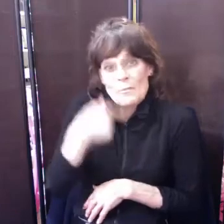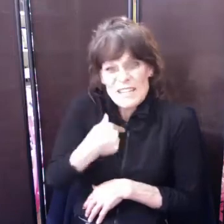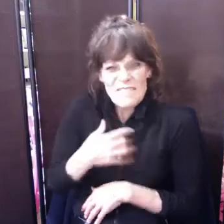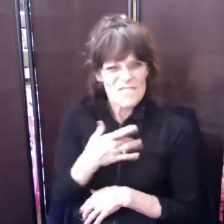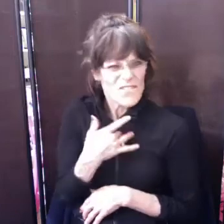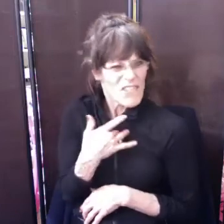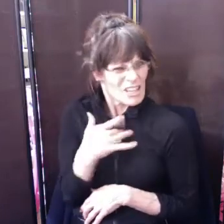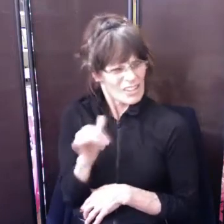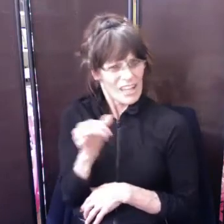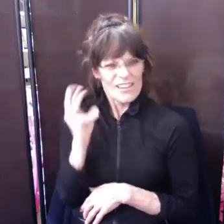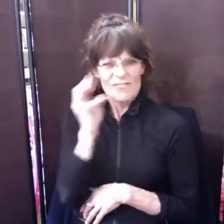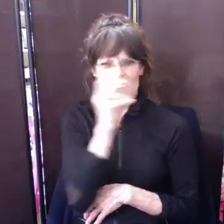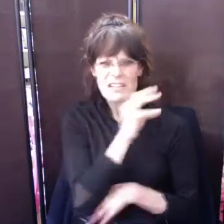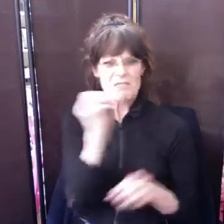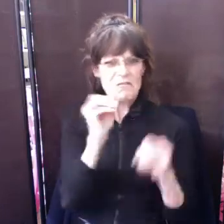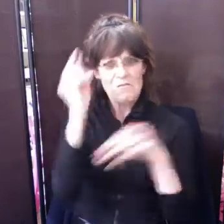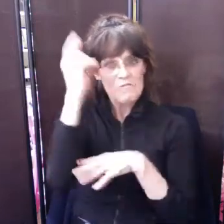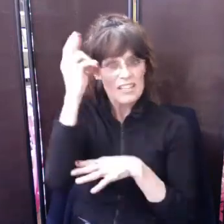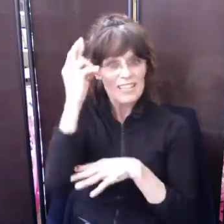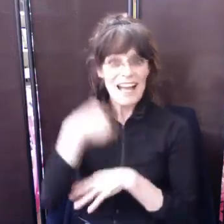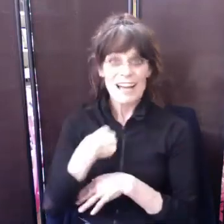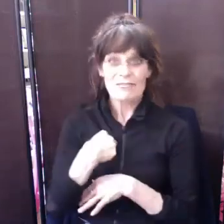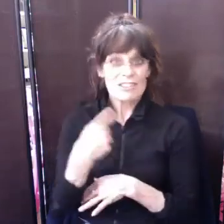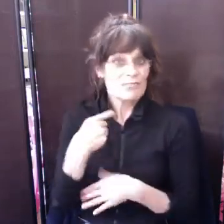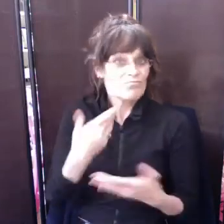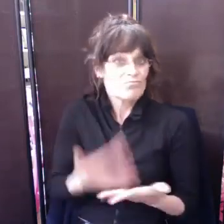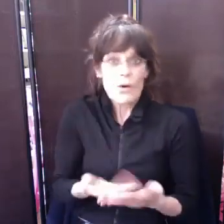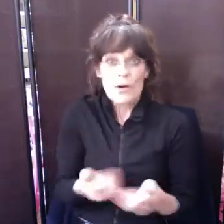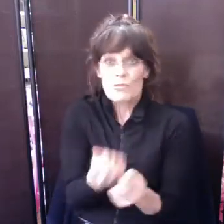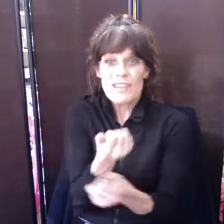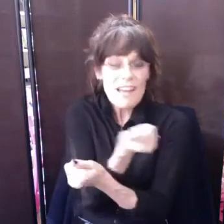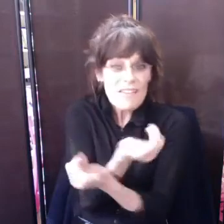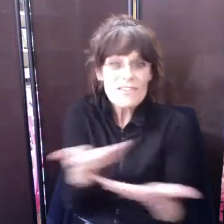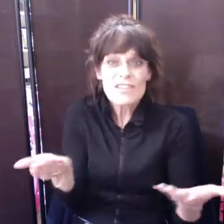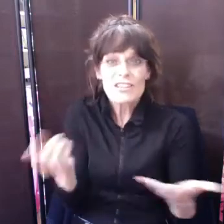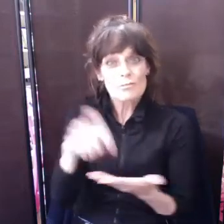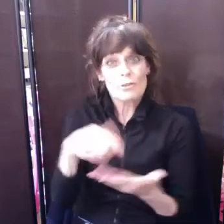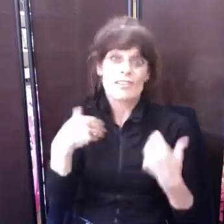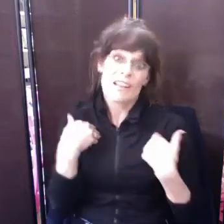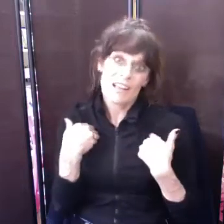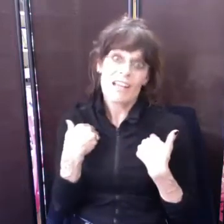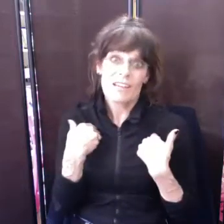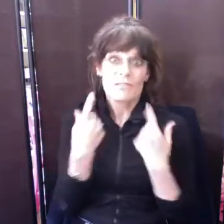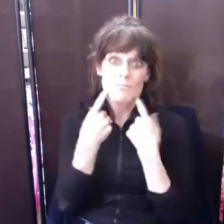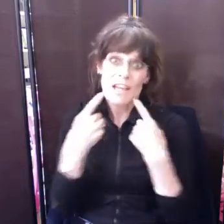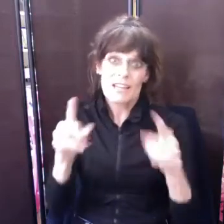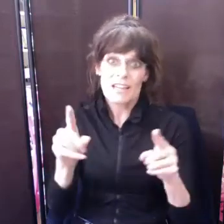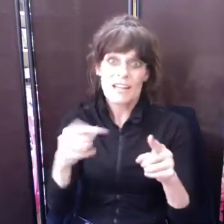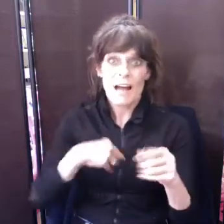I really literally was born with everything you were supposed to have in order to make it. You know, I was born with looks and